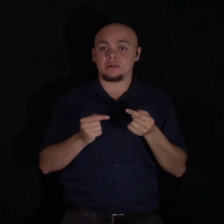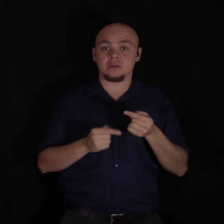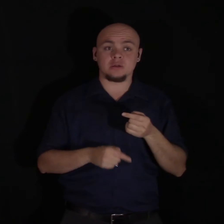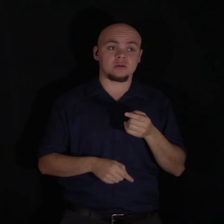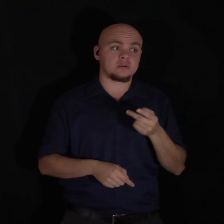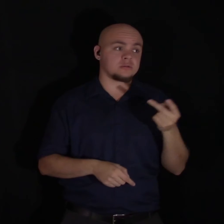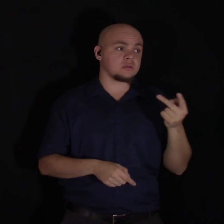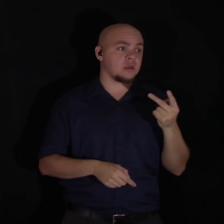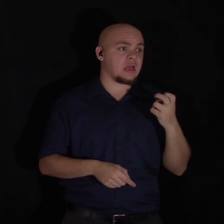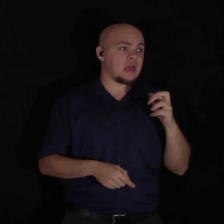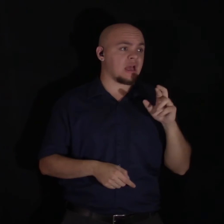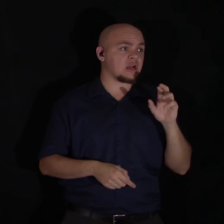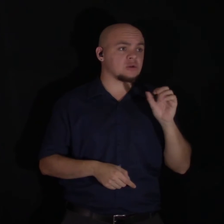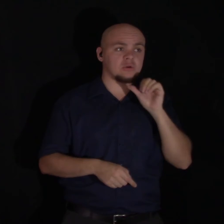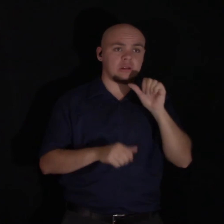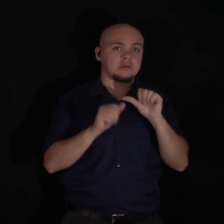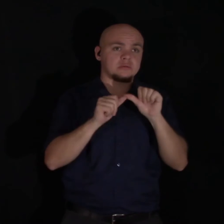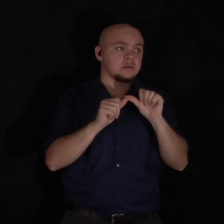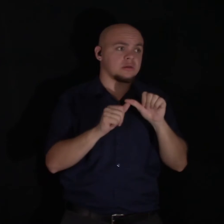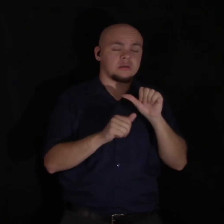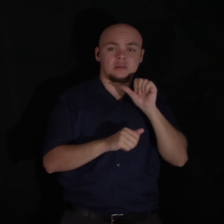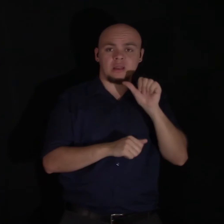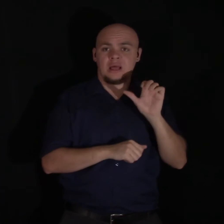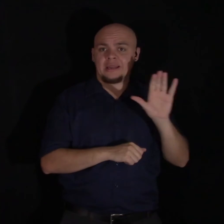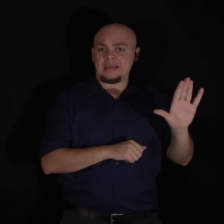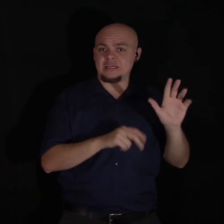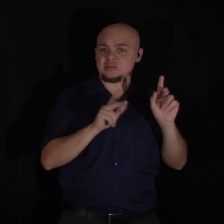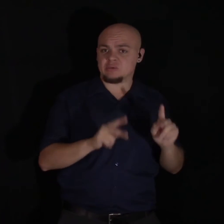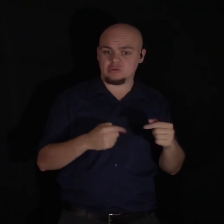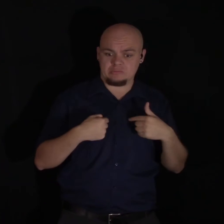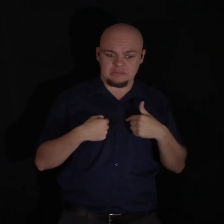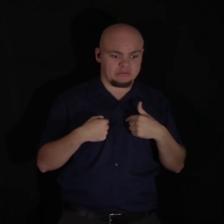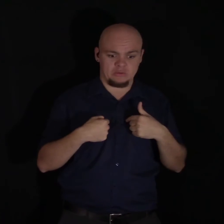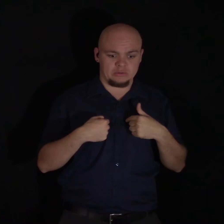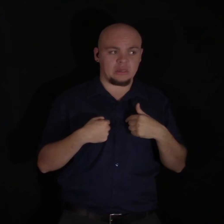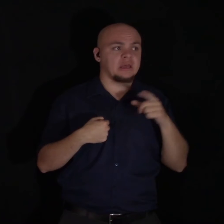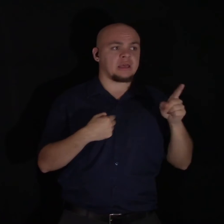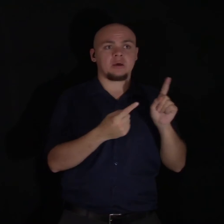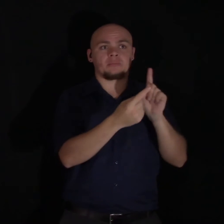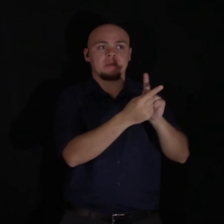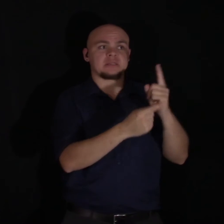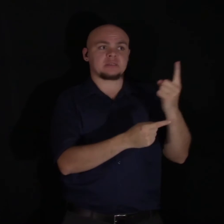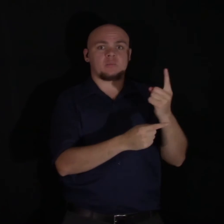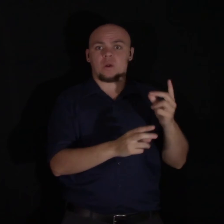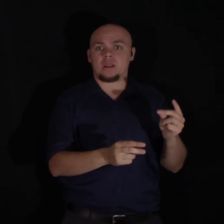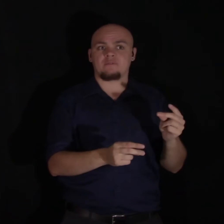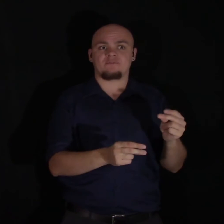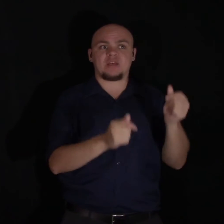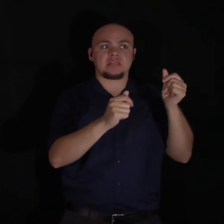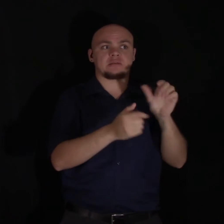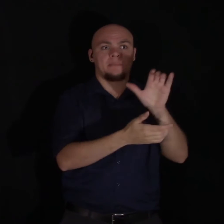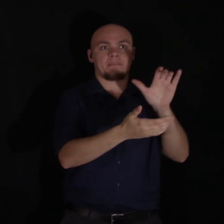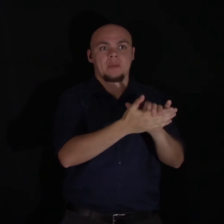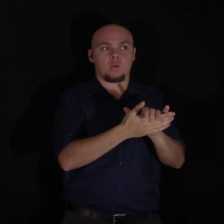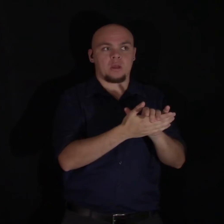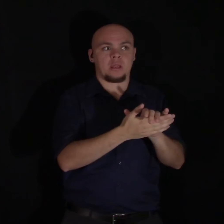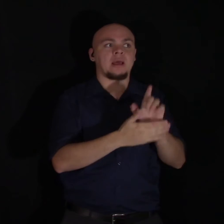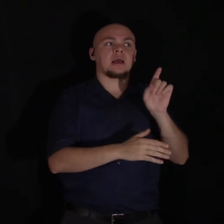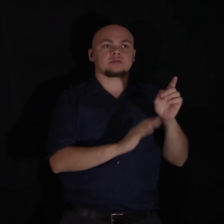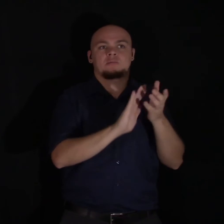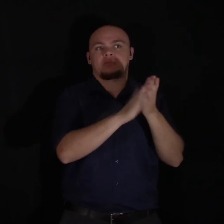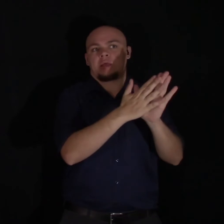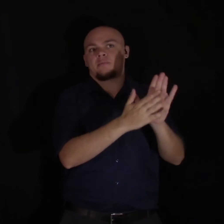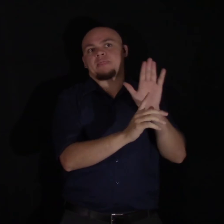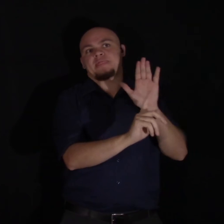won't be together forever. You won't be his person. In fact, he'll probably meet somebody else fast, marry her, and she'll be his